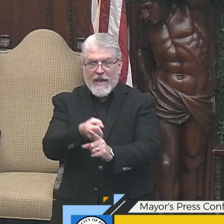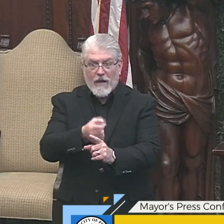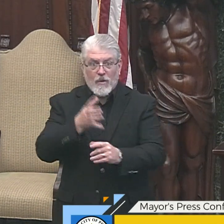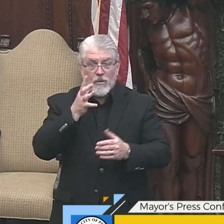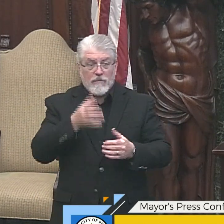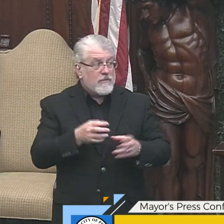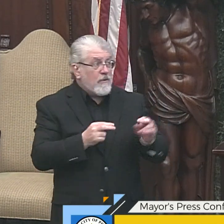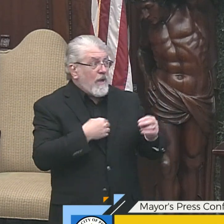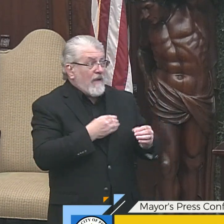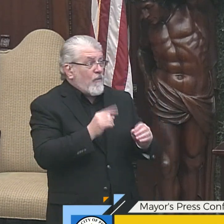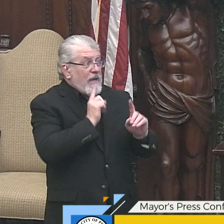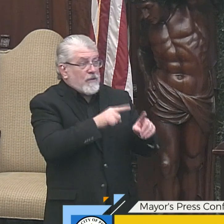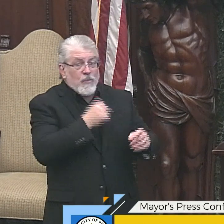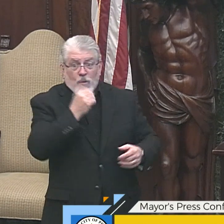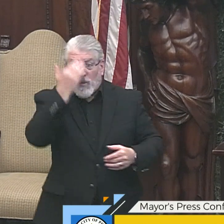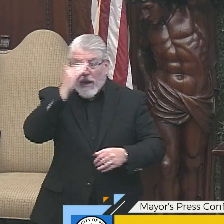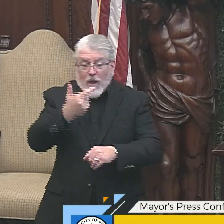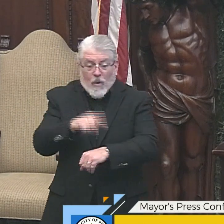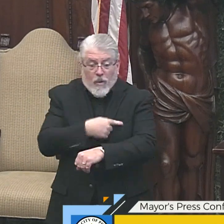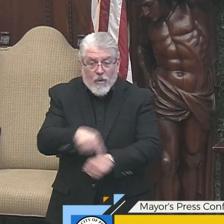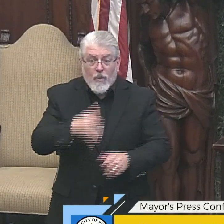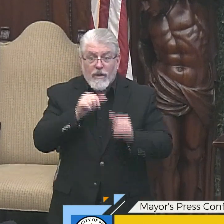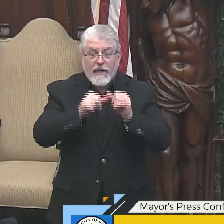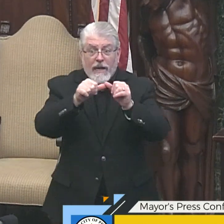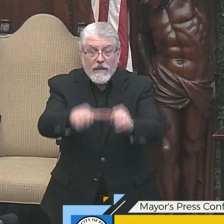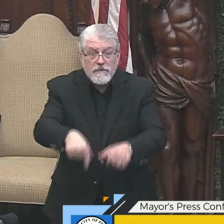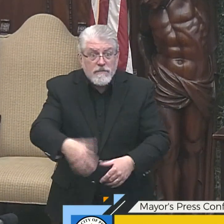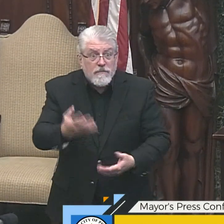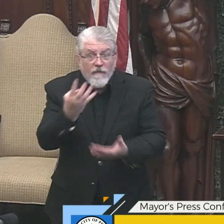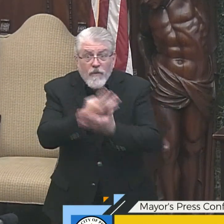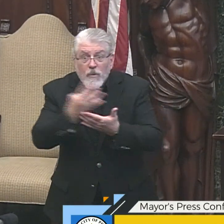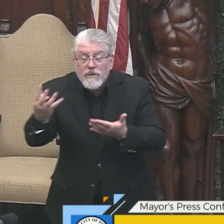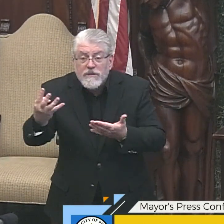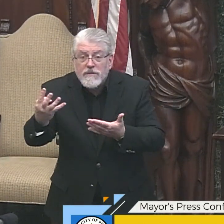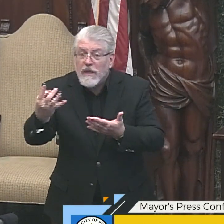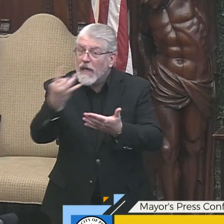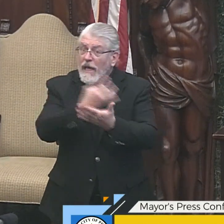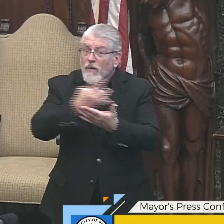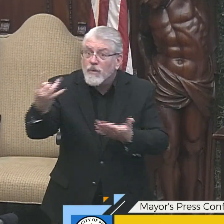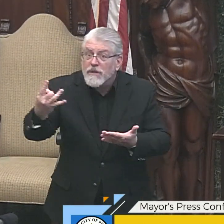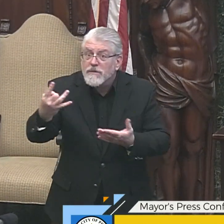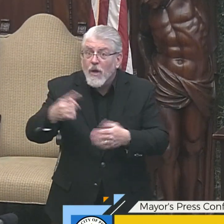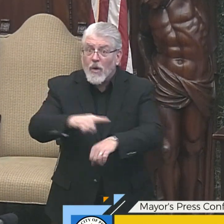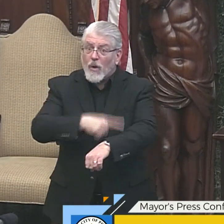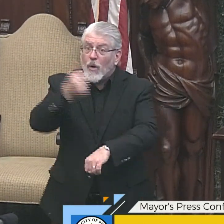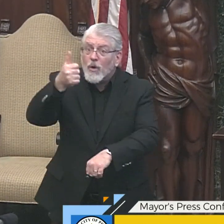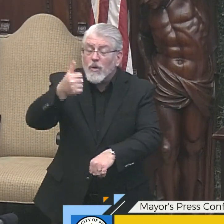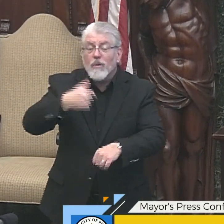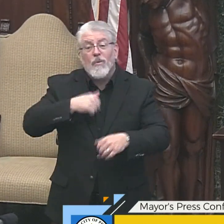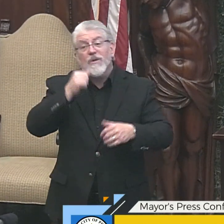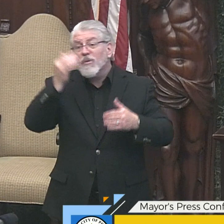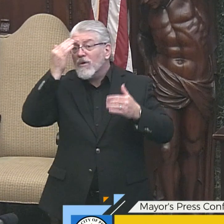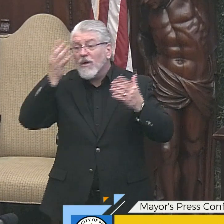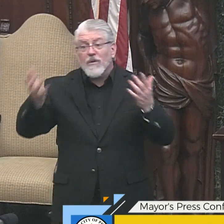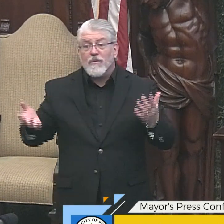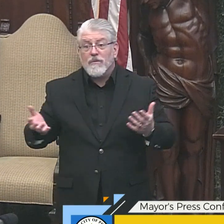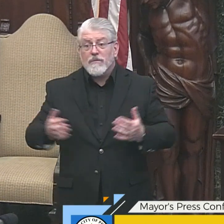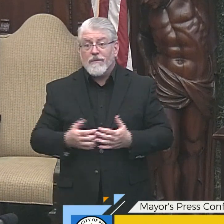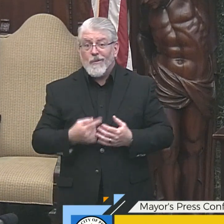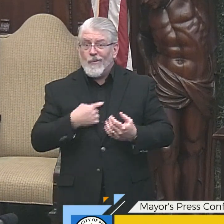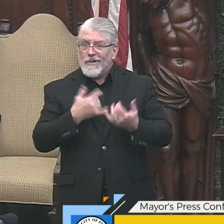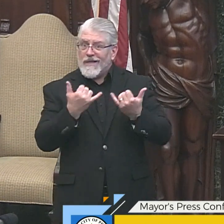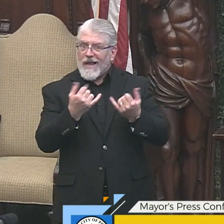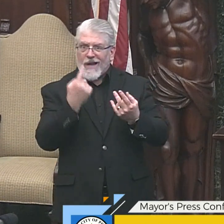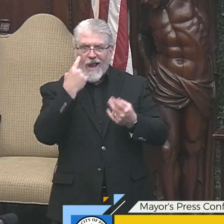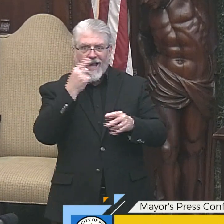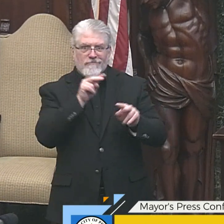weeks. Could be 8 weeks. Could be longer. Hopefully not. But we're monitoring the situation and we're trying to develop models. But we